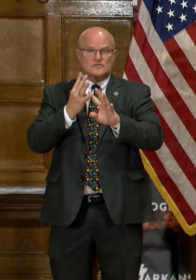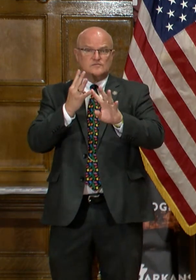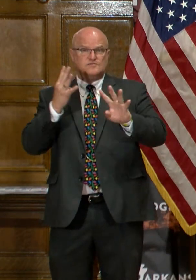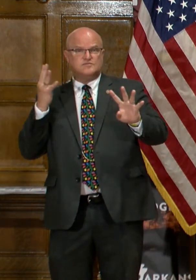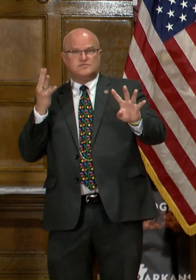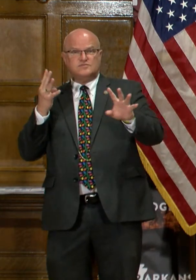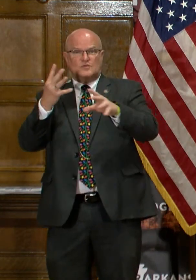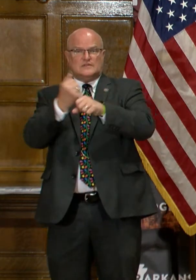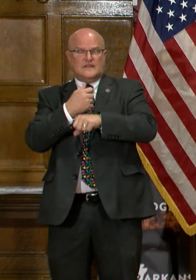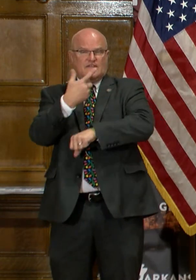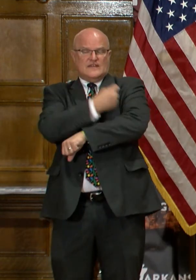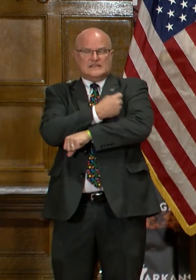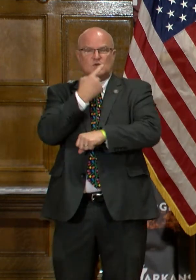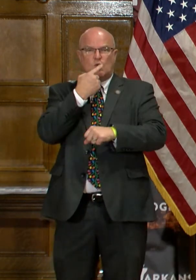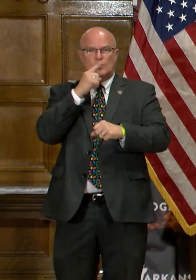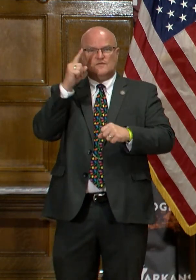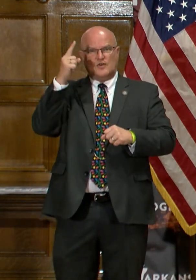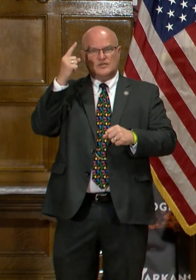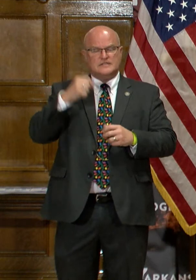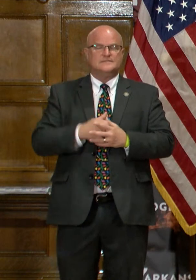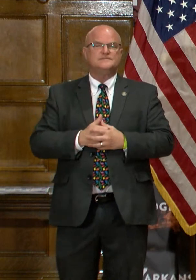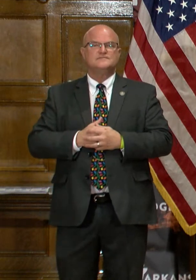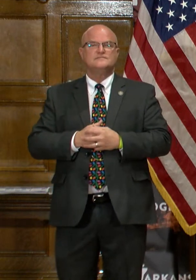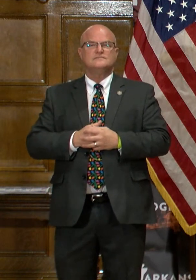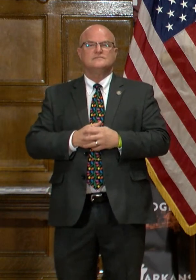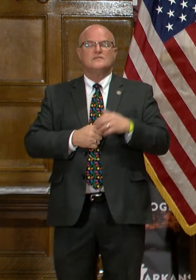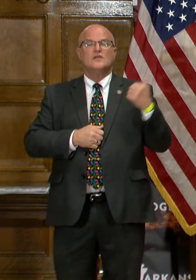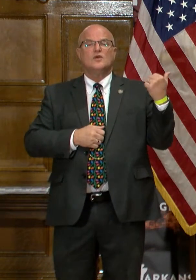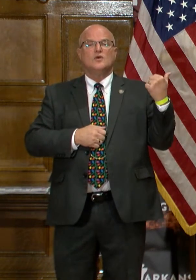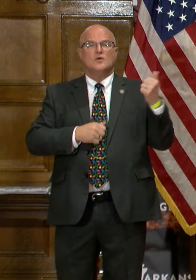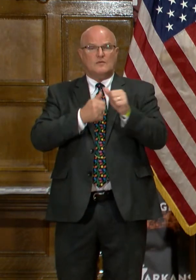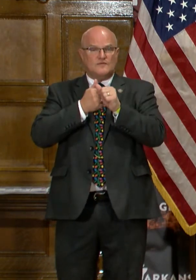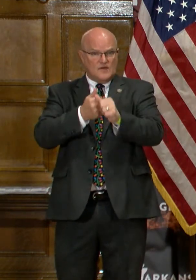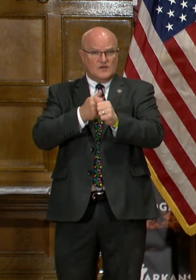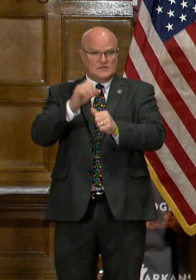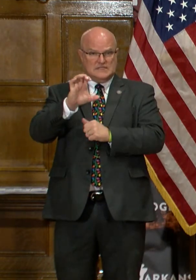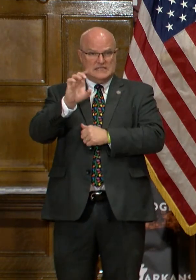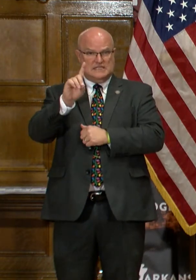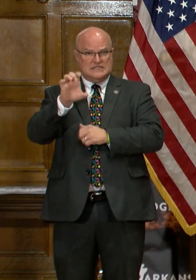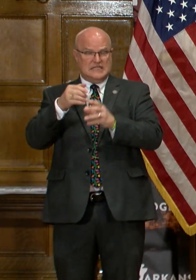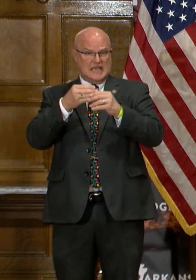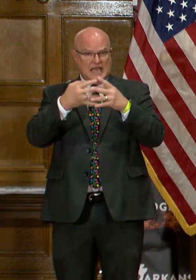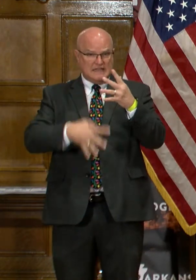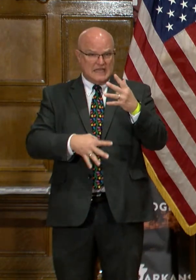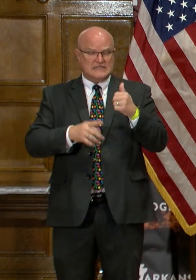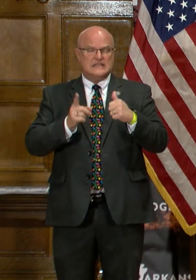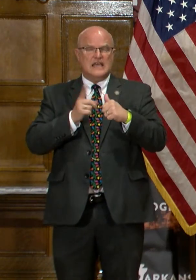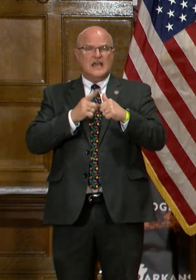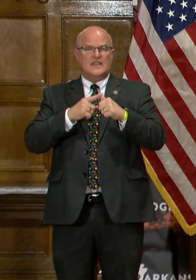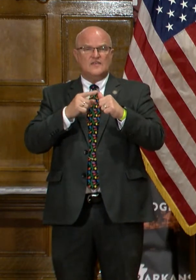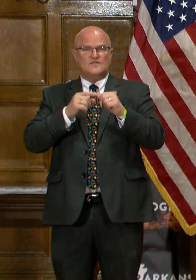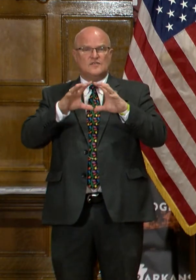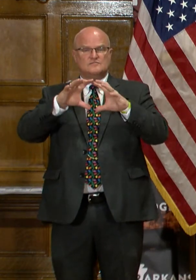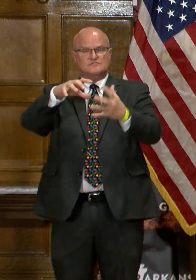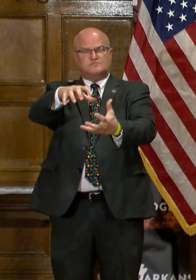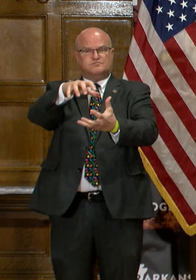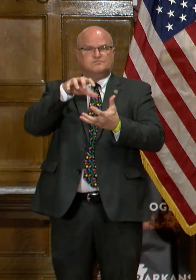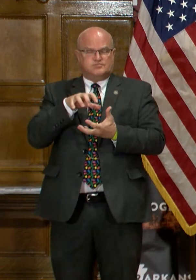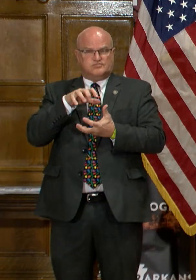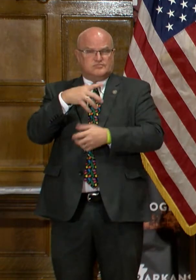the vaccine? We'll be following the CDC guidelines, and the first batch of